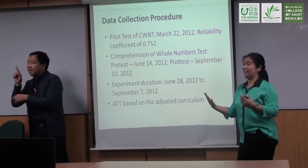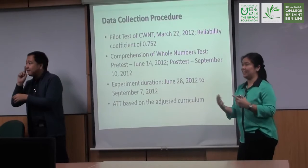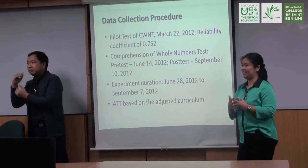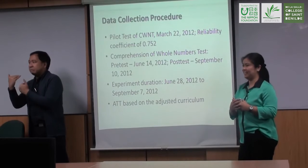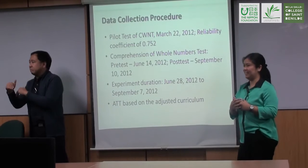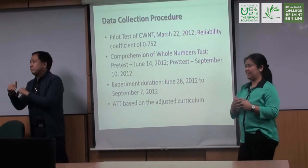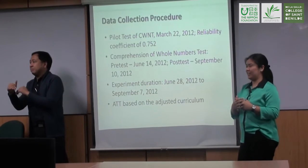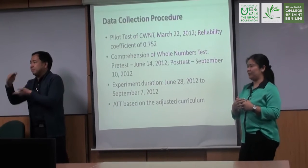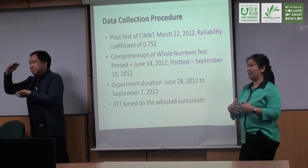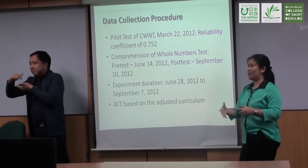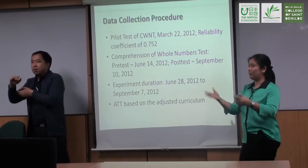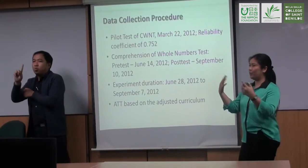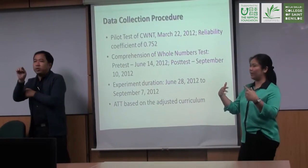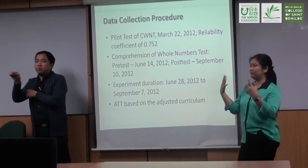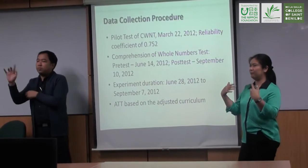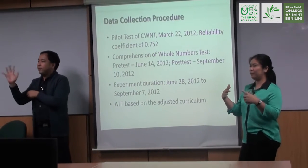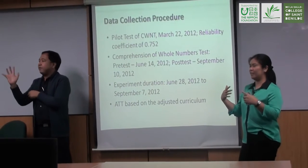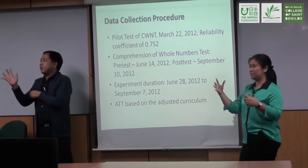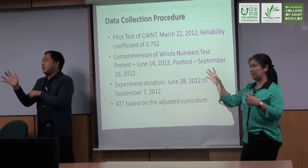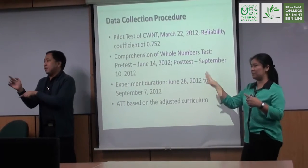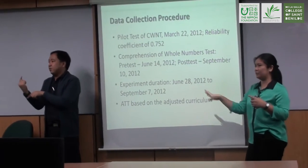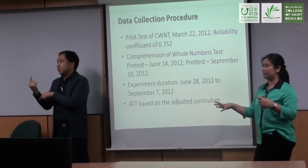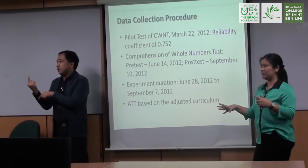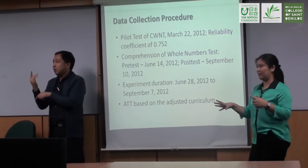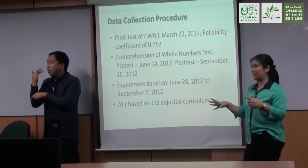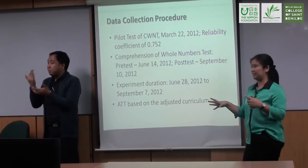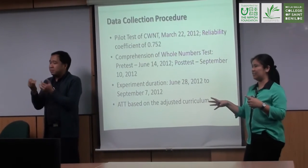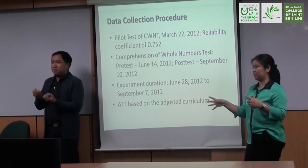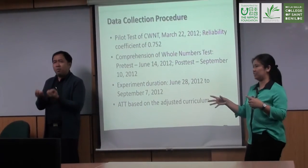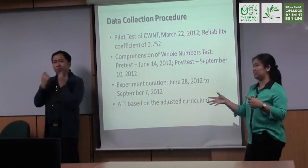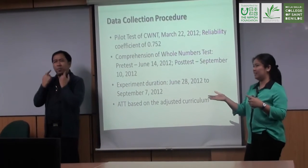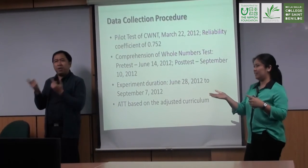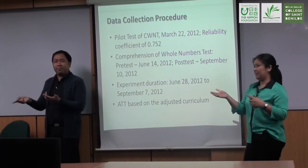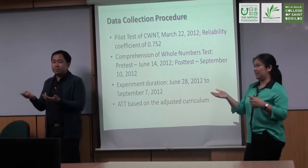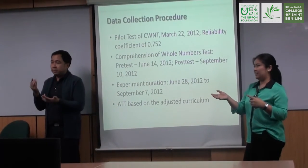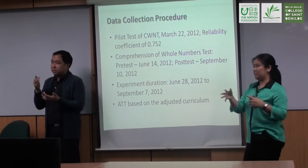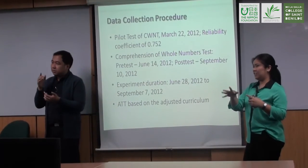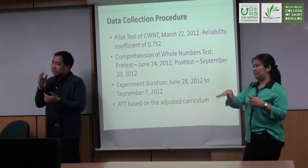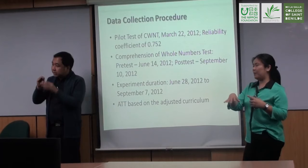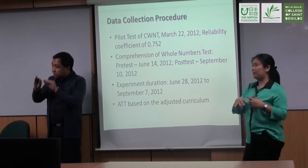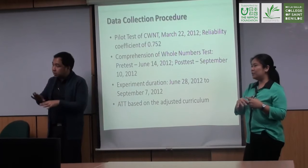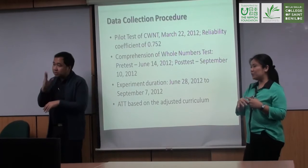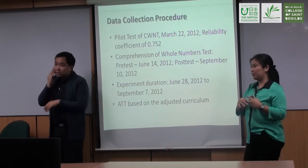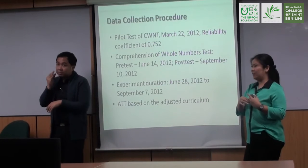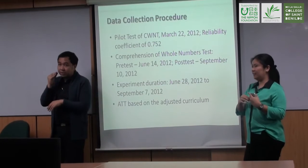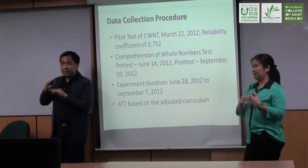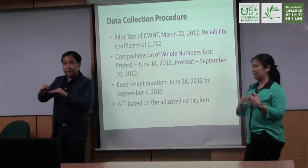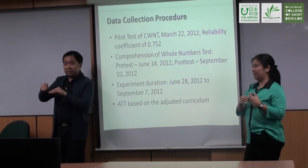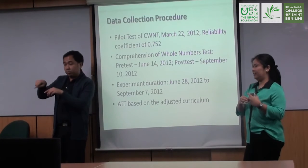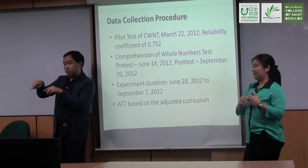50. That's parang overwhelmed. For the experience of those teachers teaching in the public